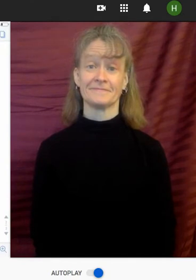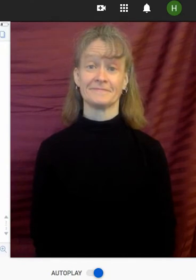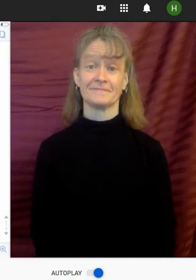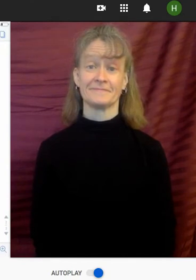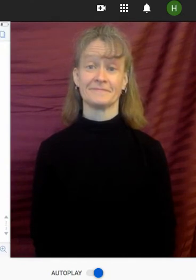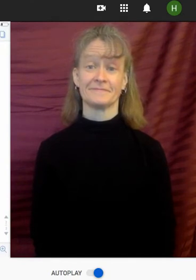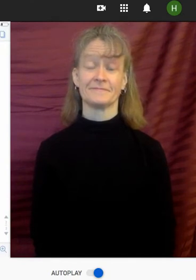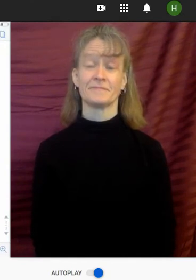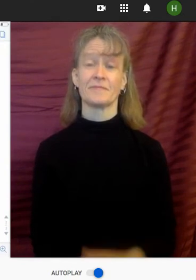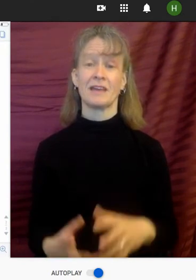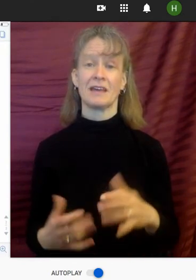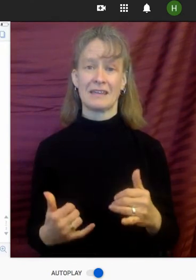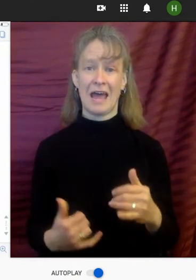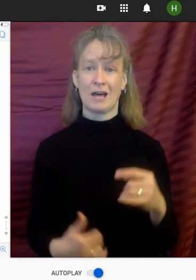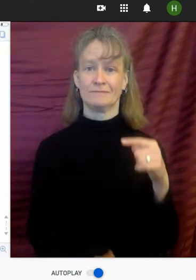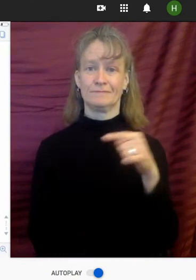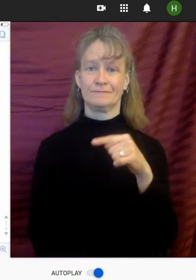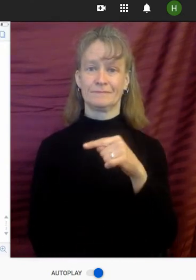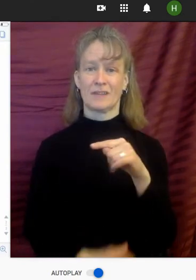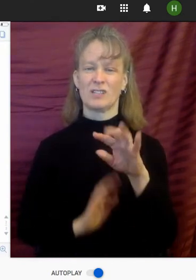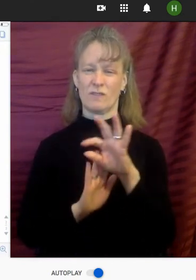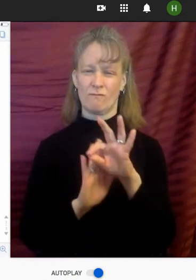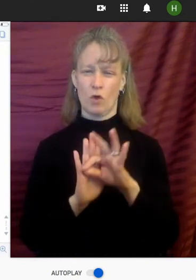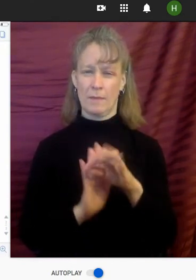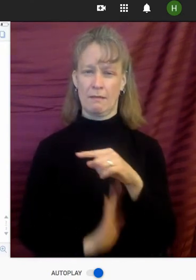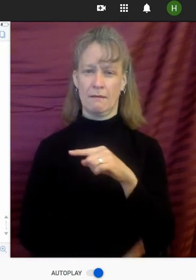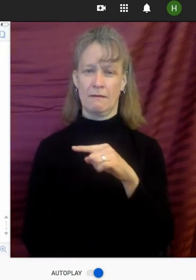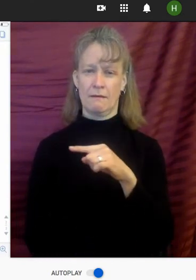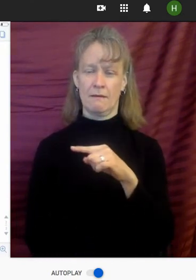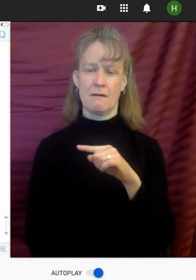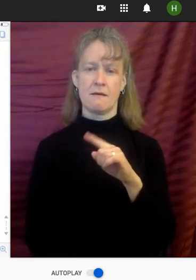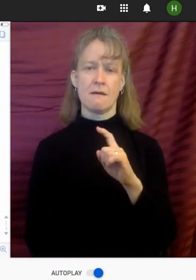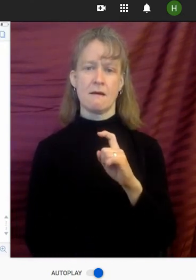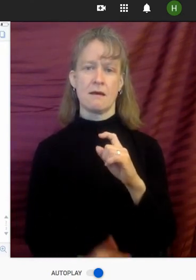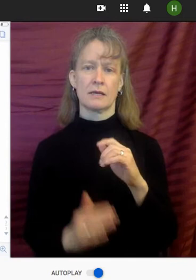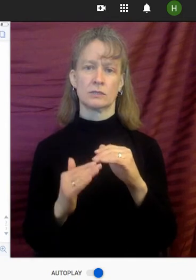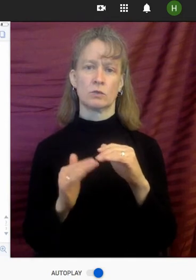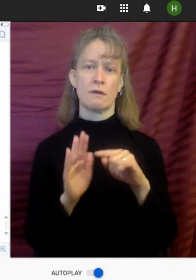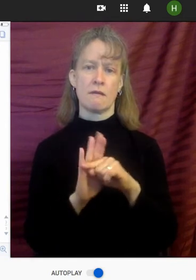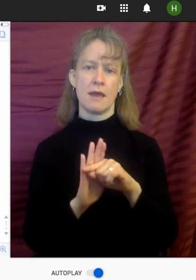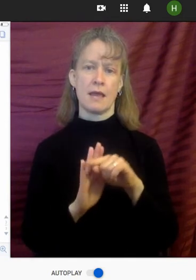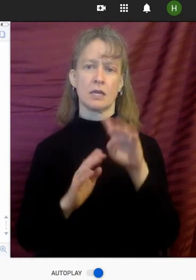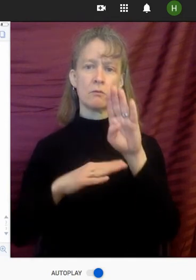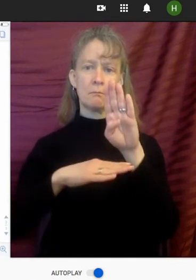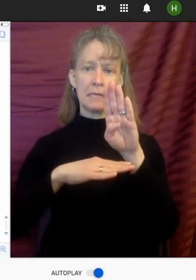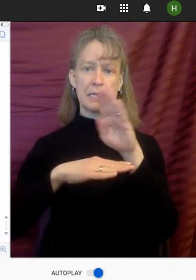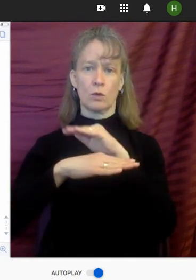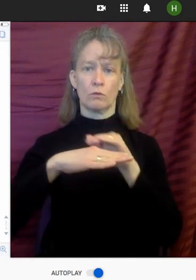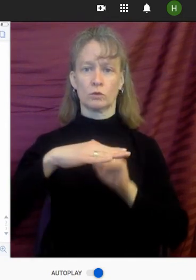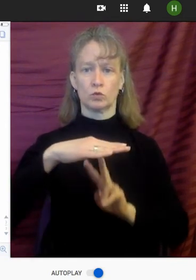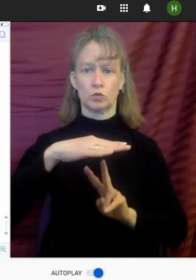So let's go back down to our formula. X equals negative b over 2a.